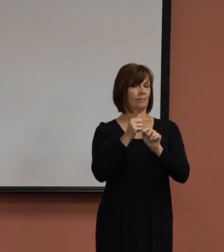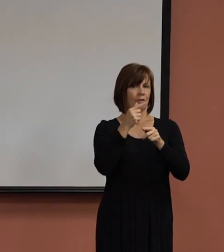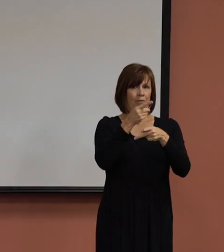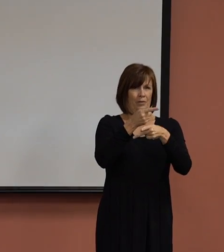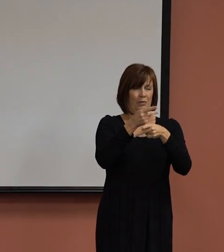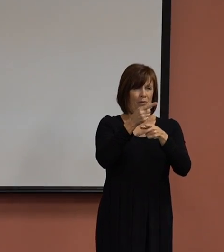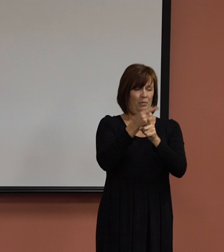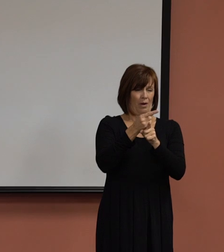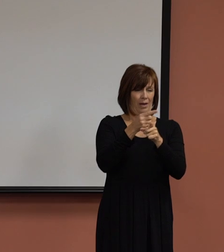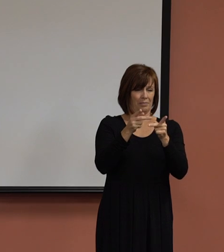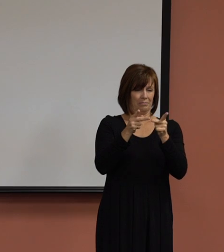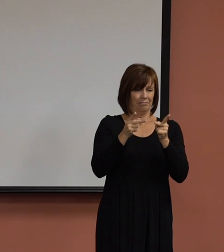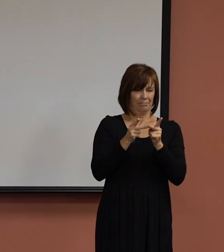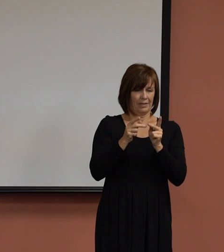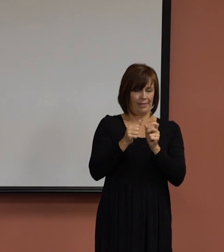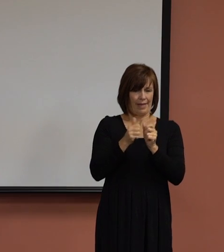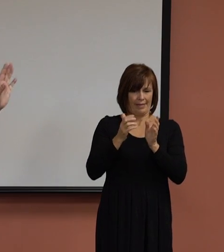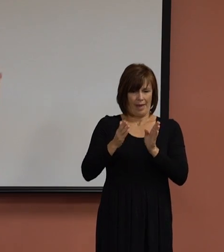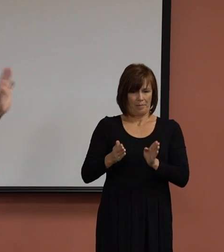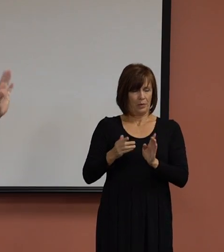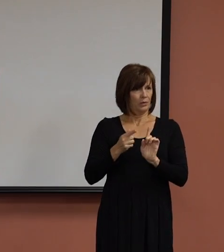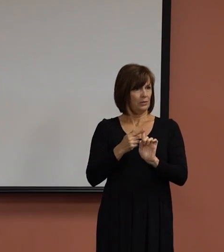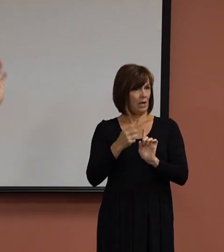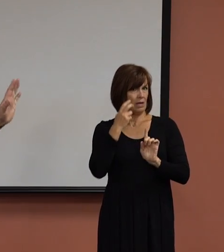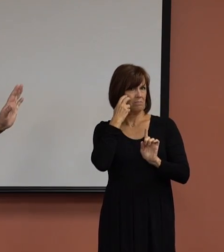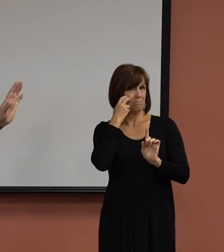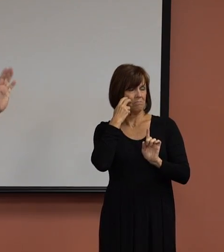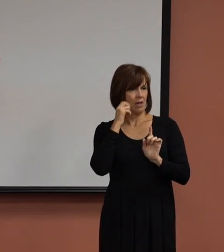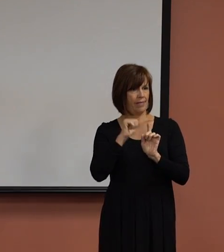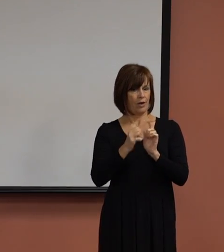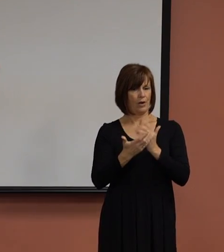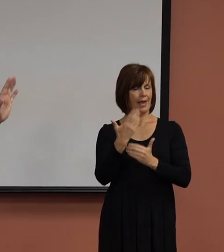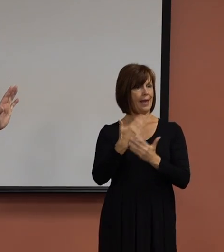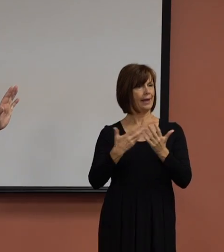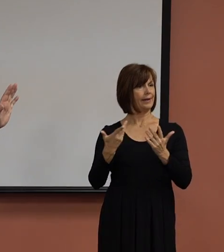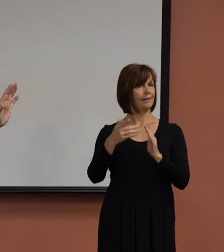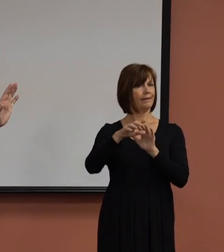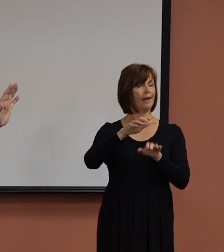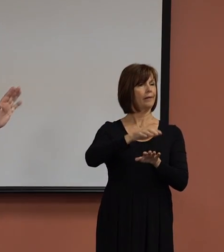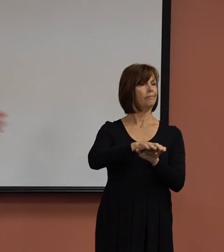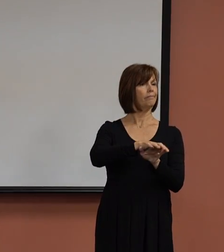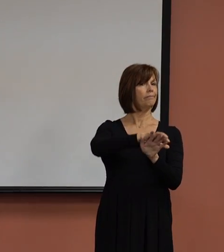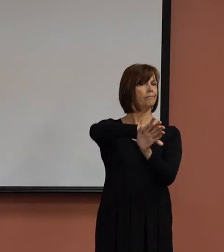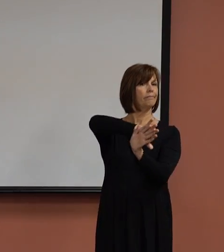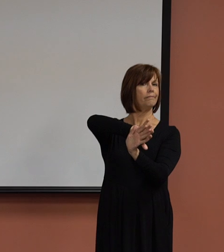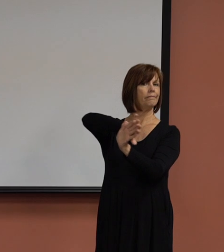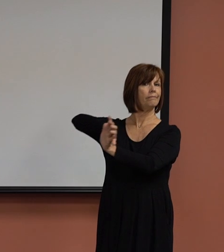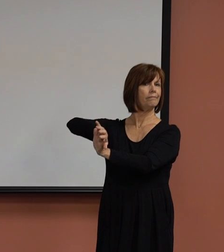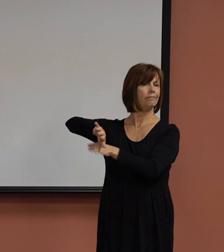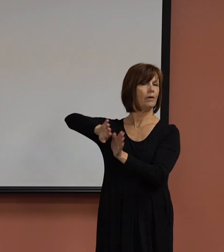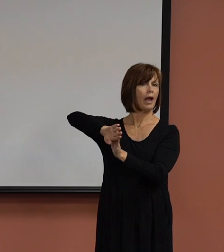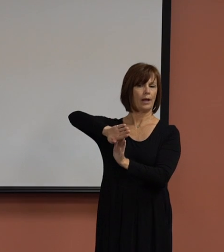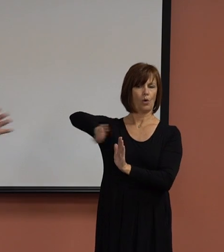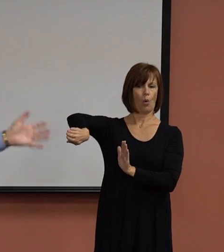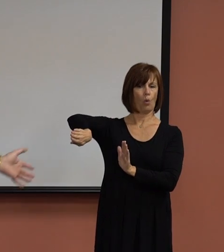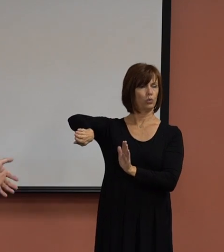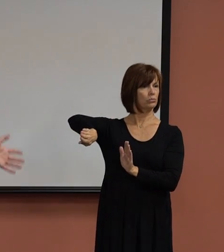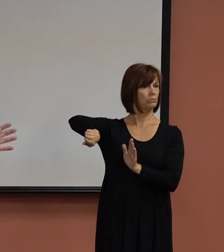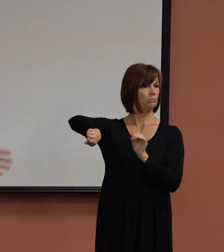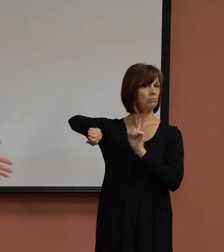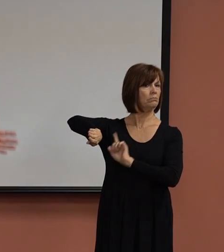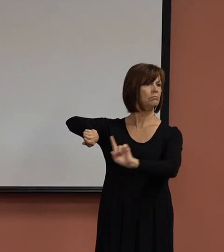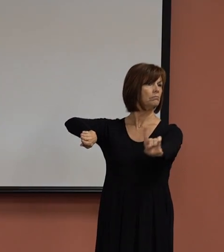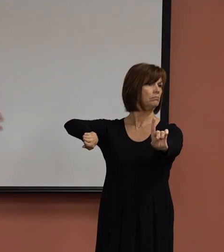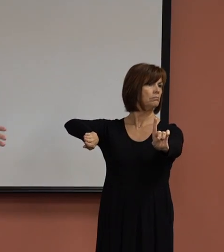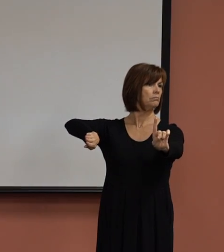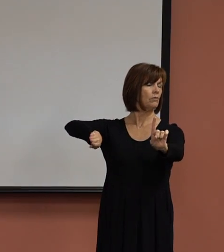then the person you're guiding has that free hand to just hang onto the door, so it doesn't make it awkward. You don't have to turn around to try